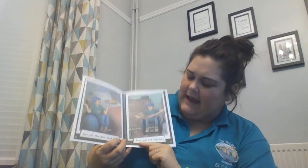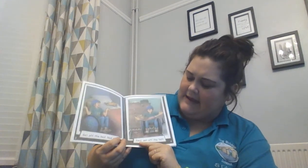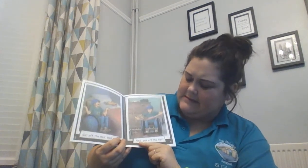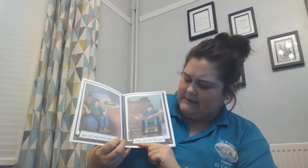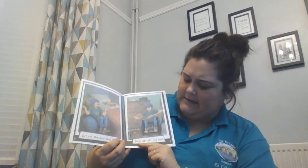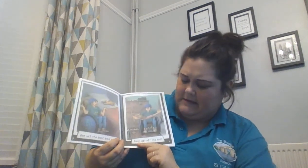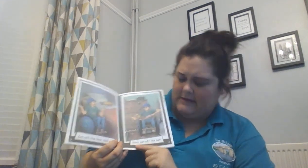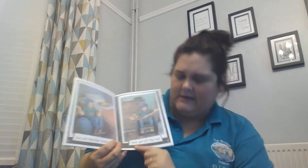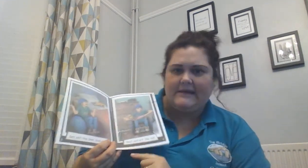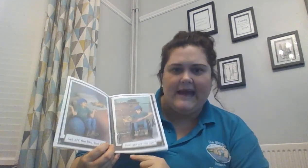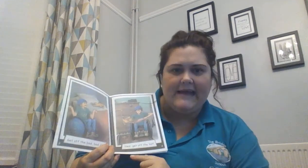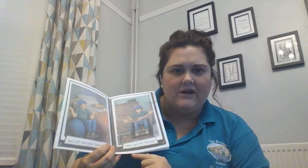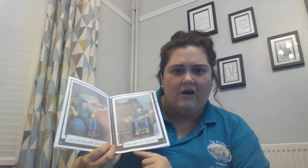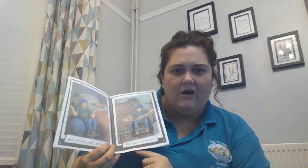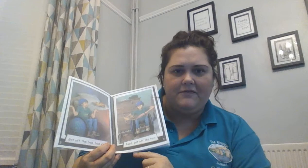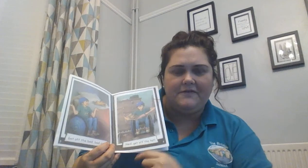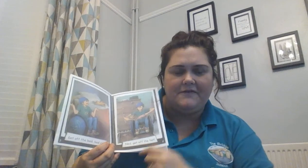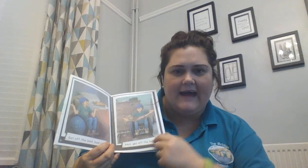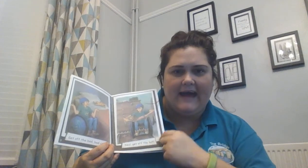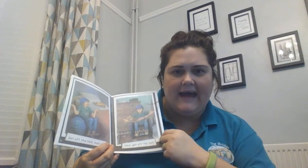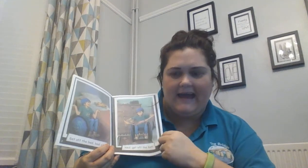Ned, get off the hat.